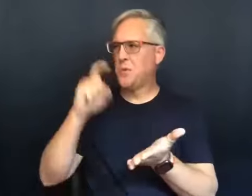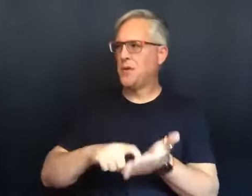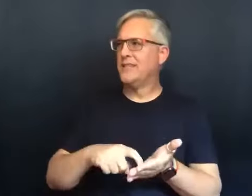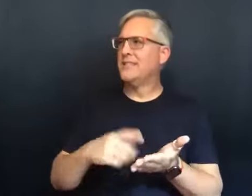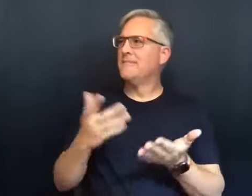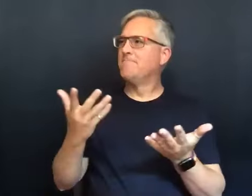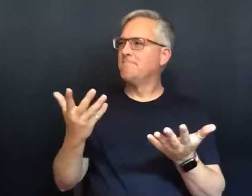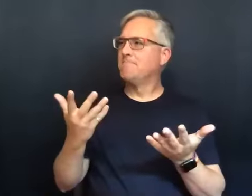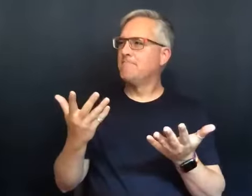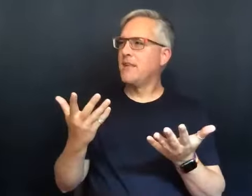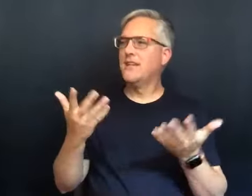that